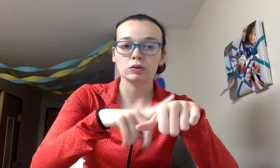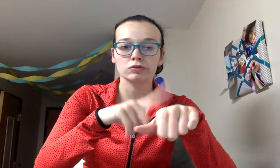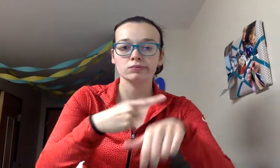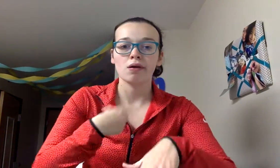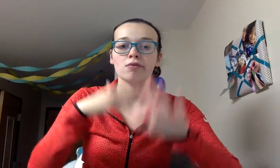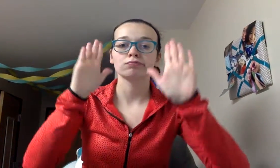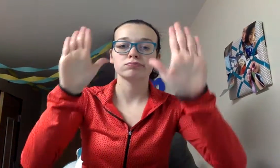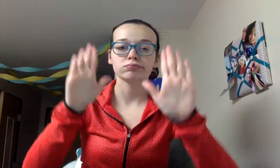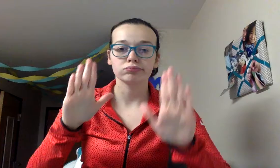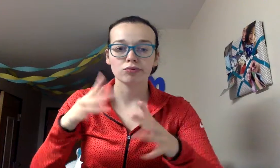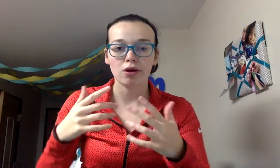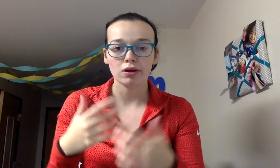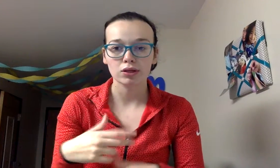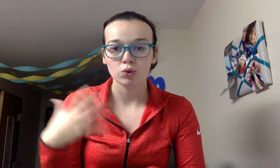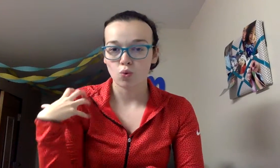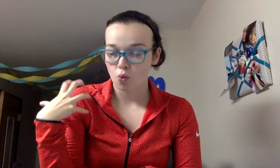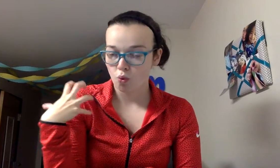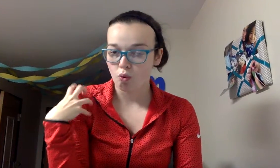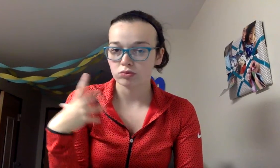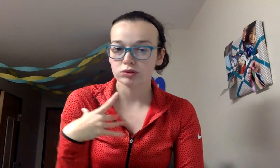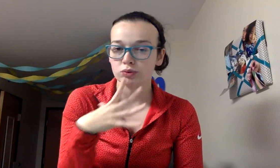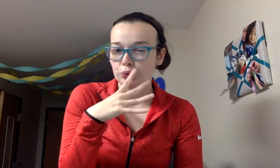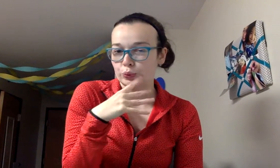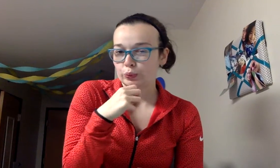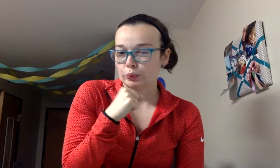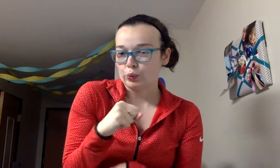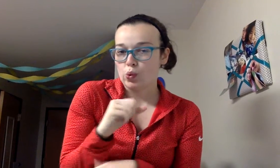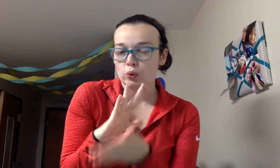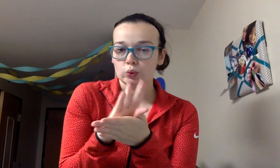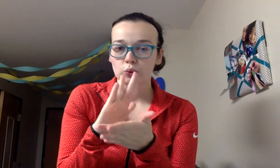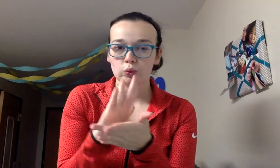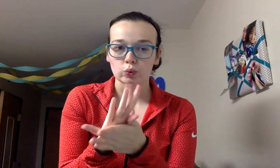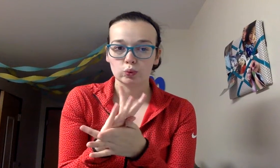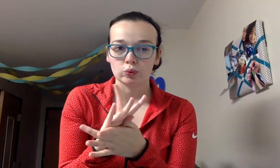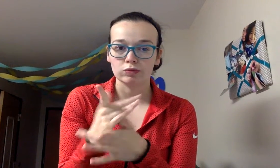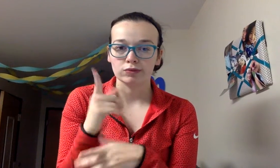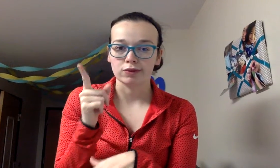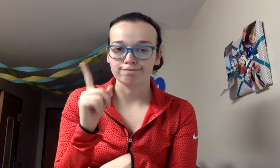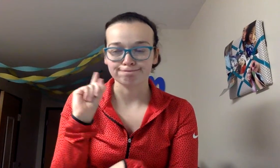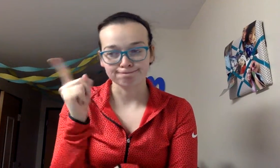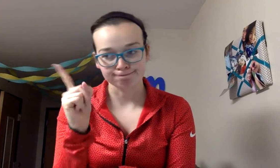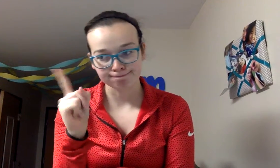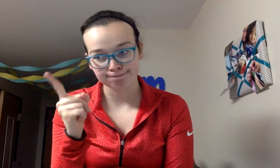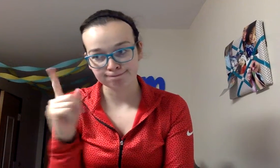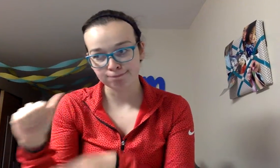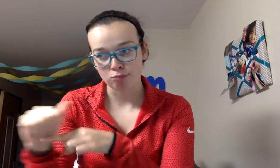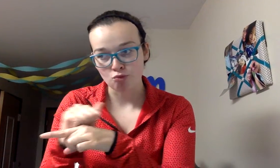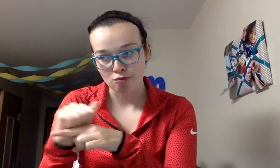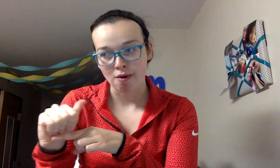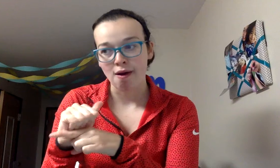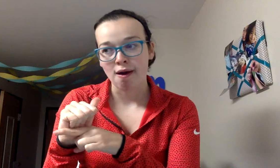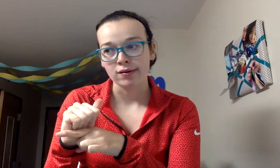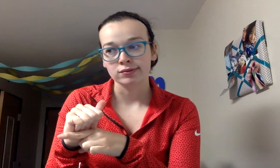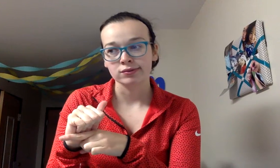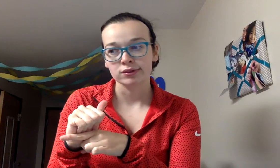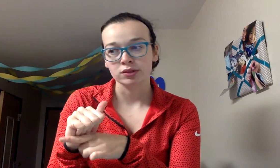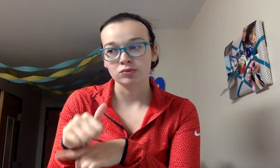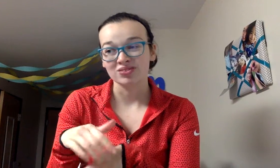school. When I was at a practice, he rode me all practice. You know, you're doing it wrong, go back, do it again. You're sloughing